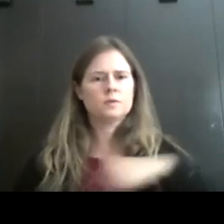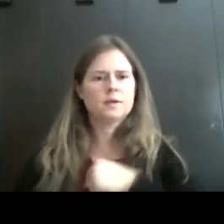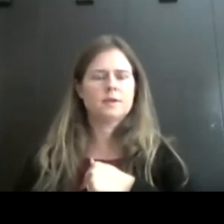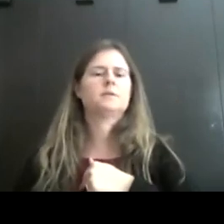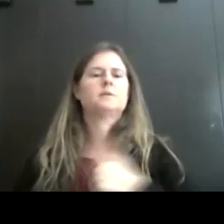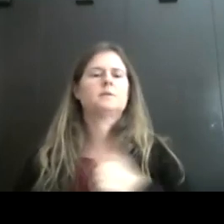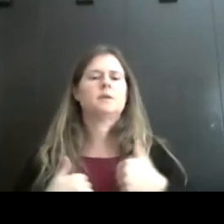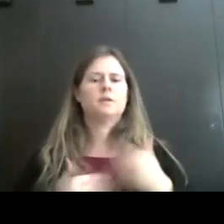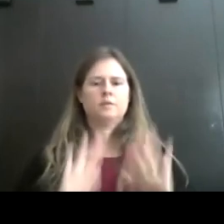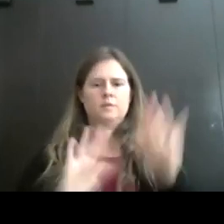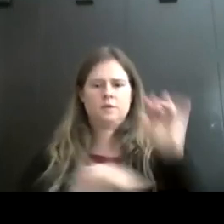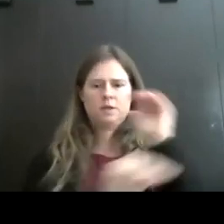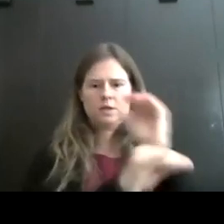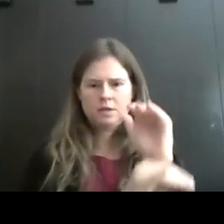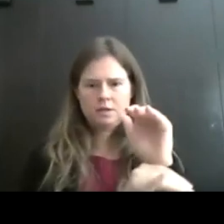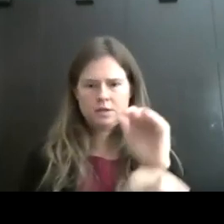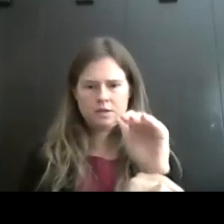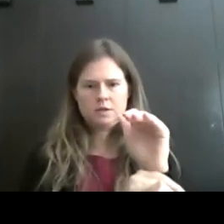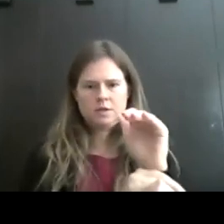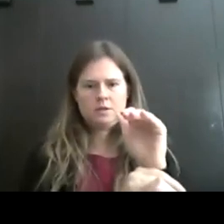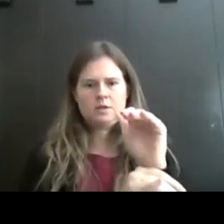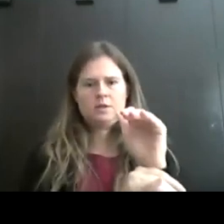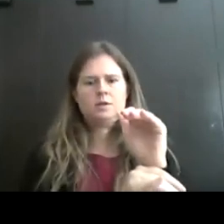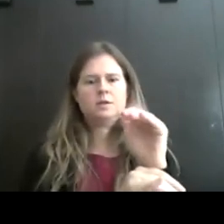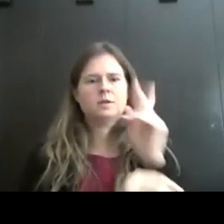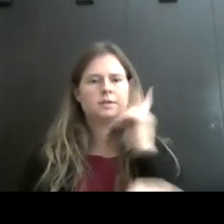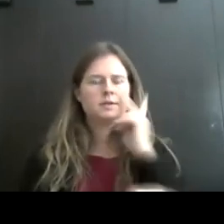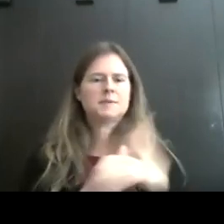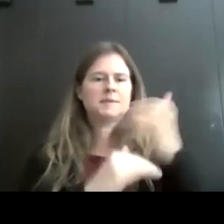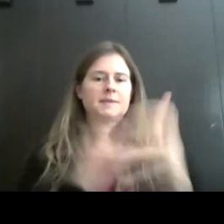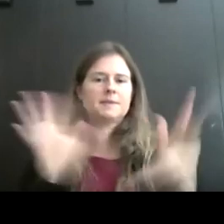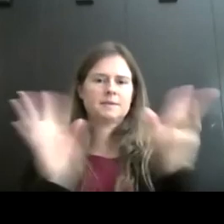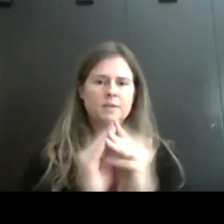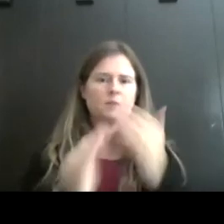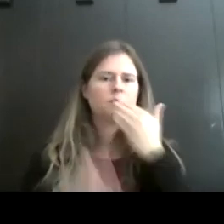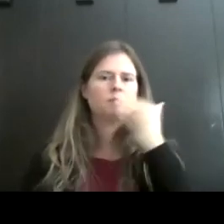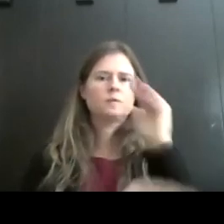Have a great night, and we will see you at the next program. Good night.